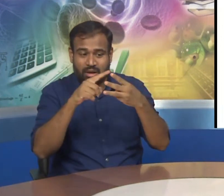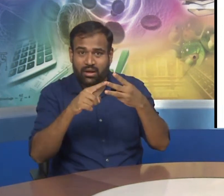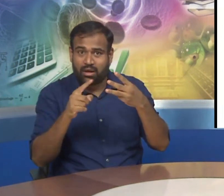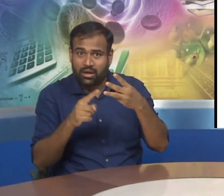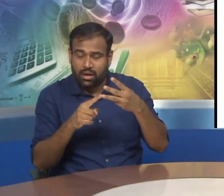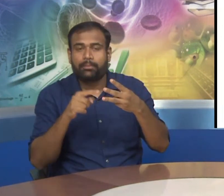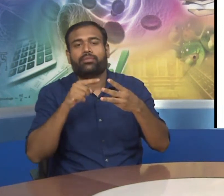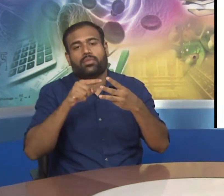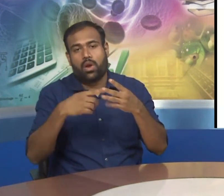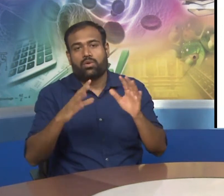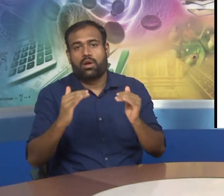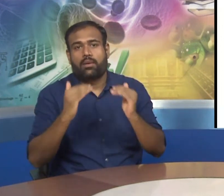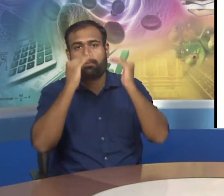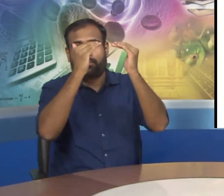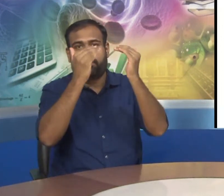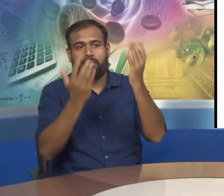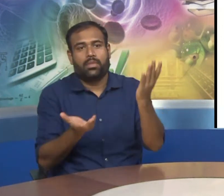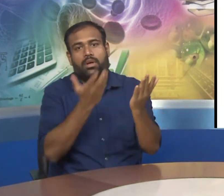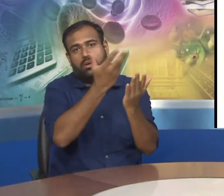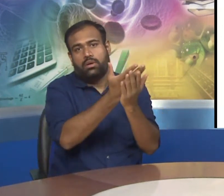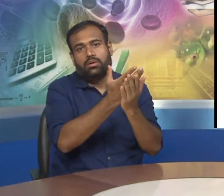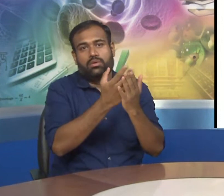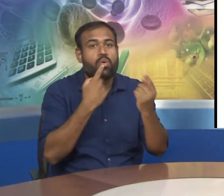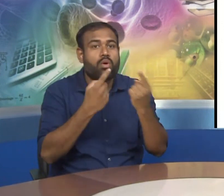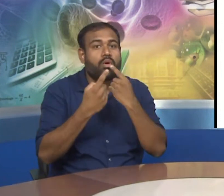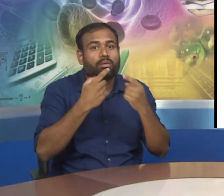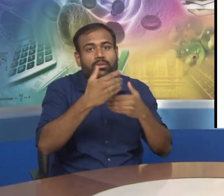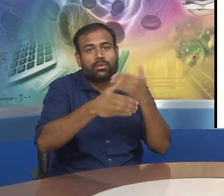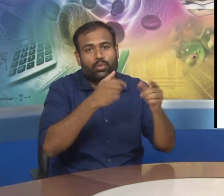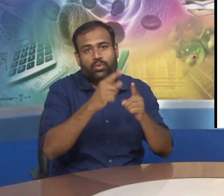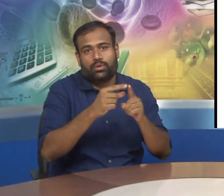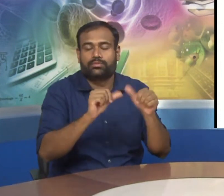and constitutional cases.